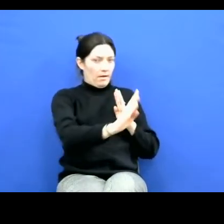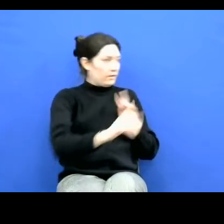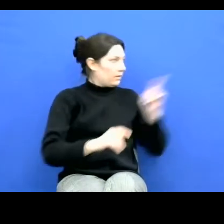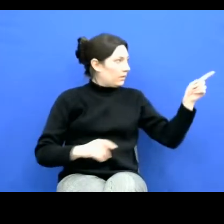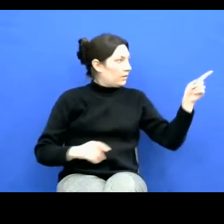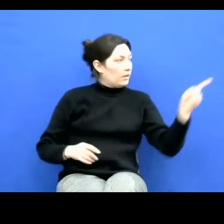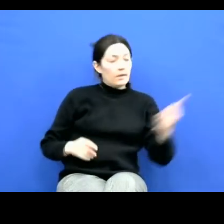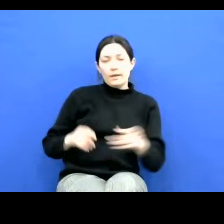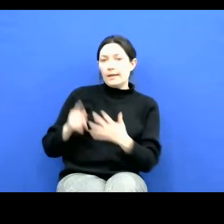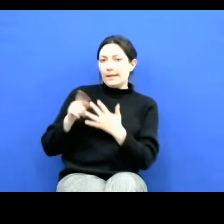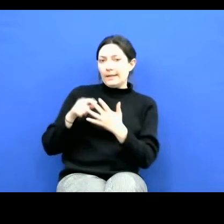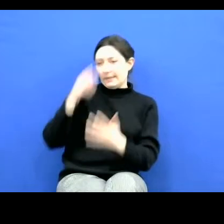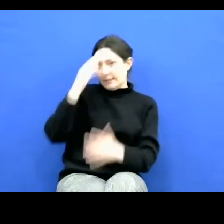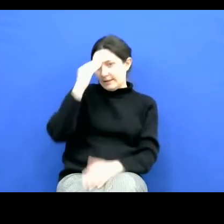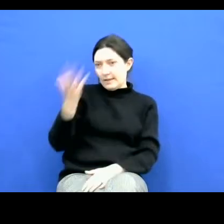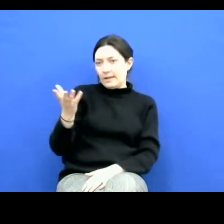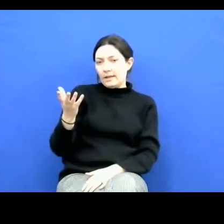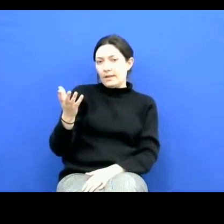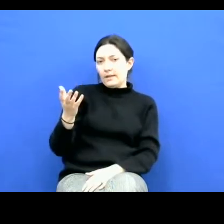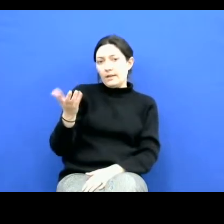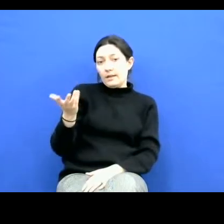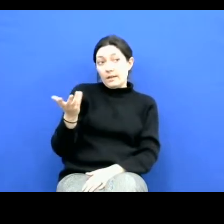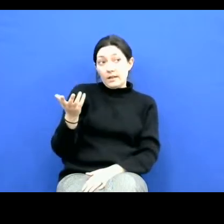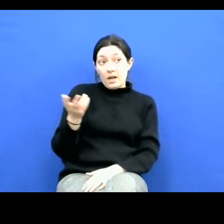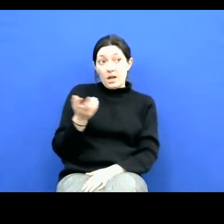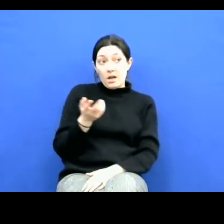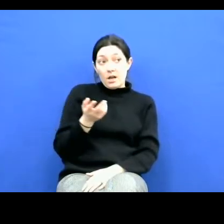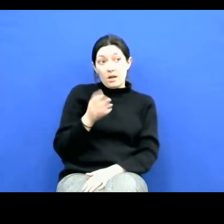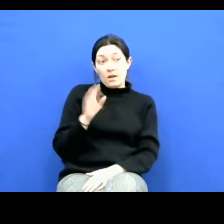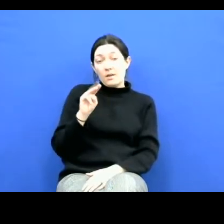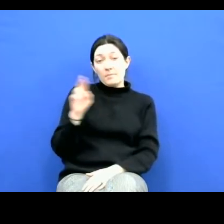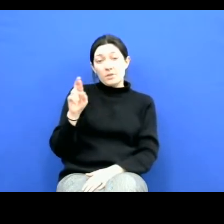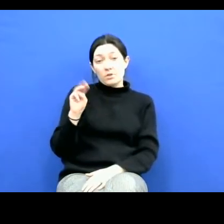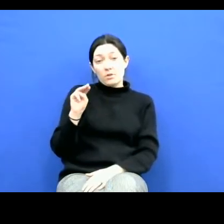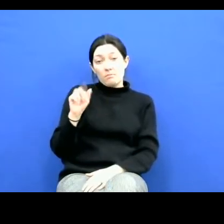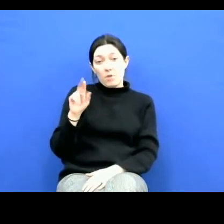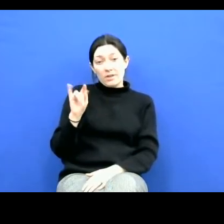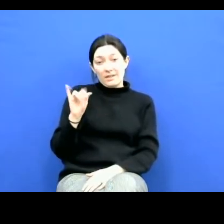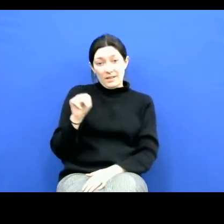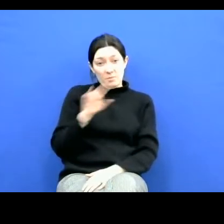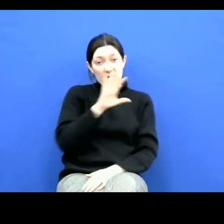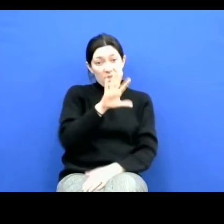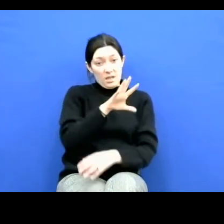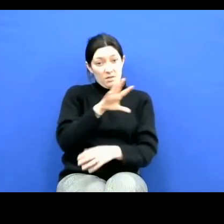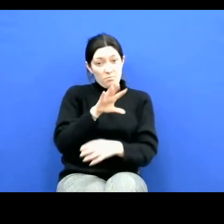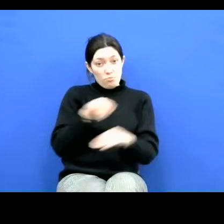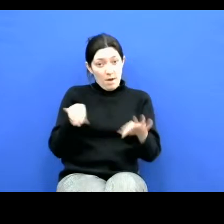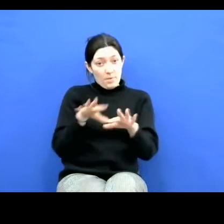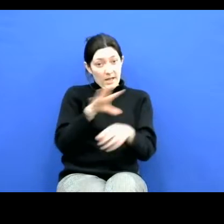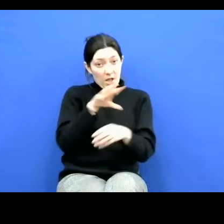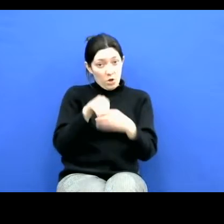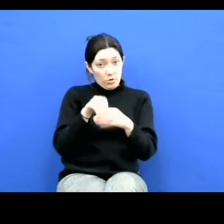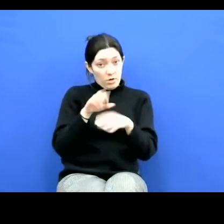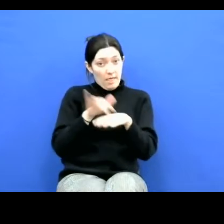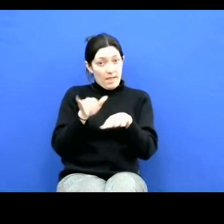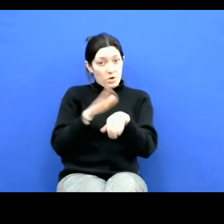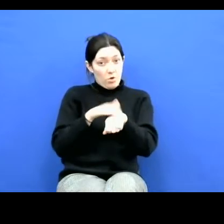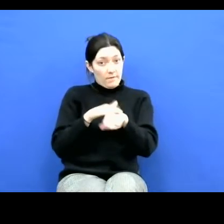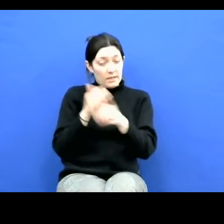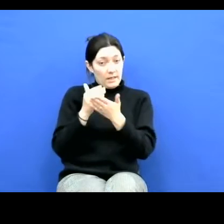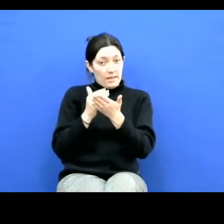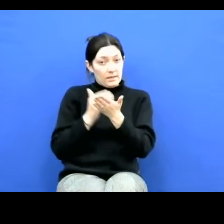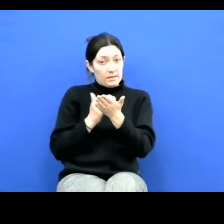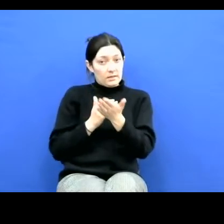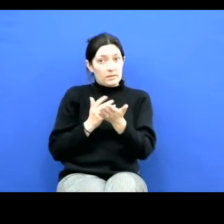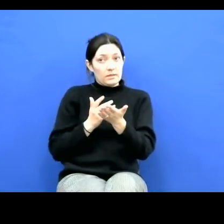Mr. Martin, were they included in was his property included in the notification list? Nope.